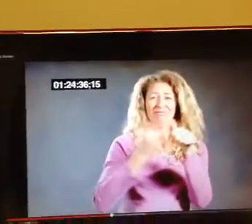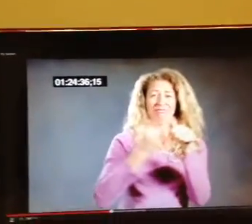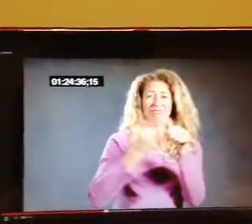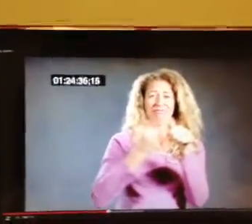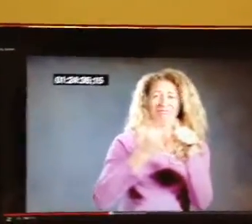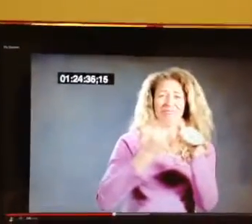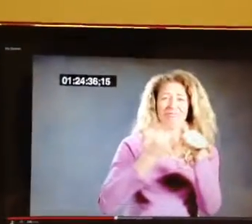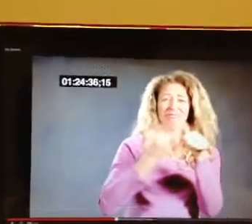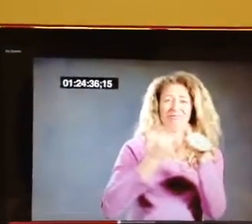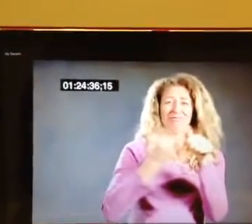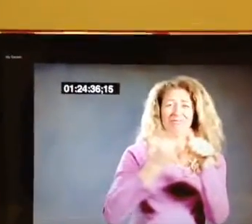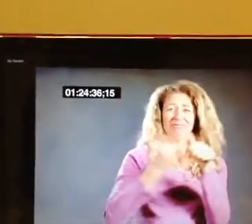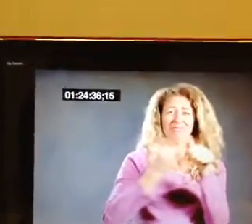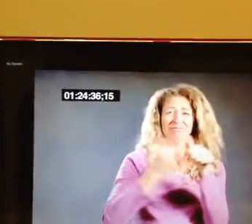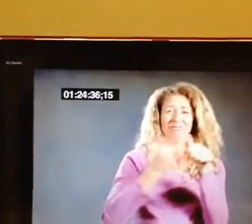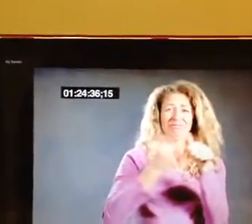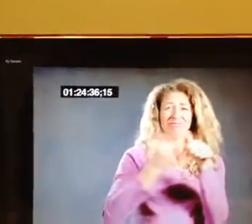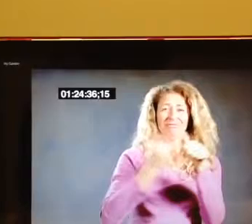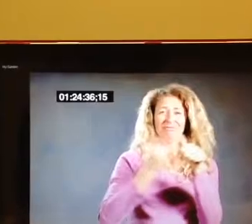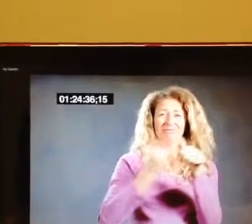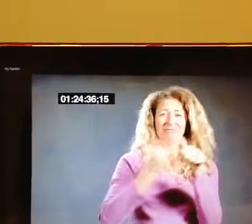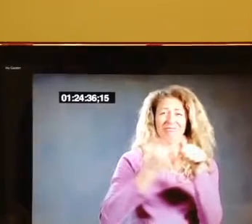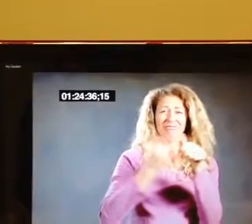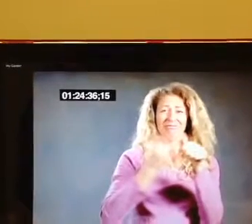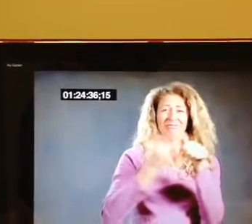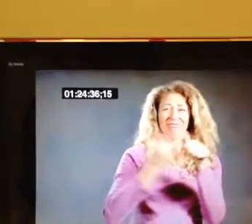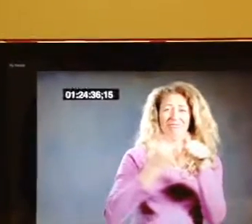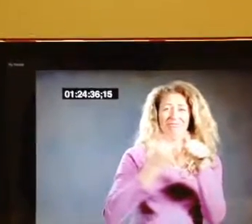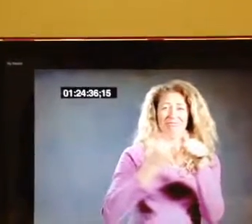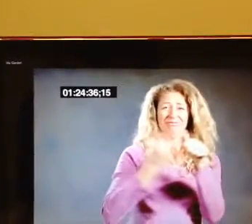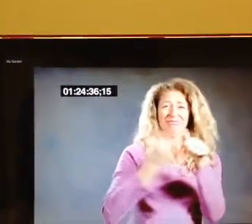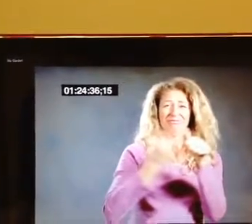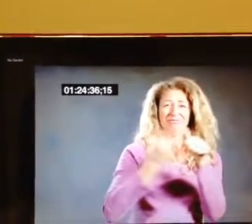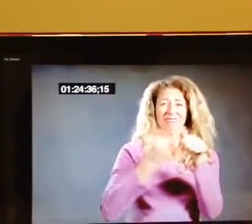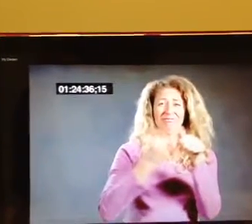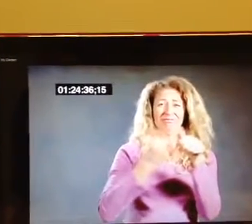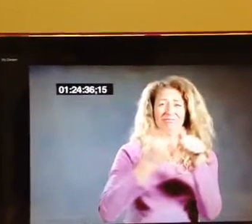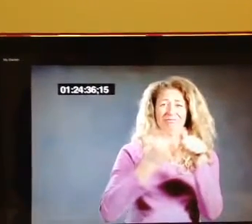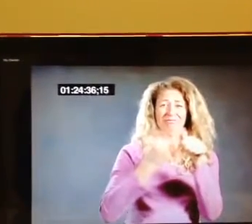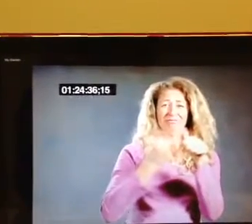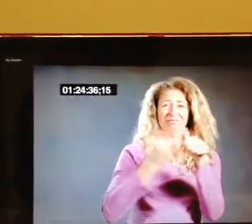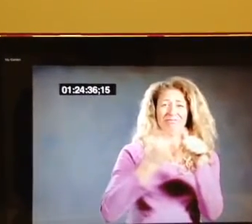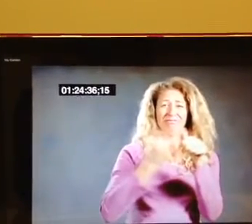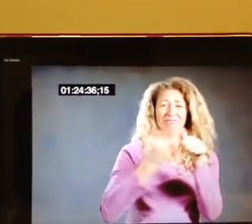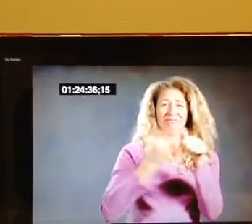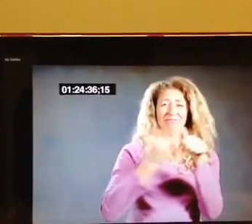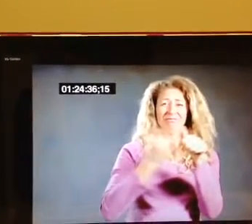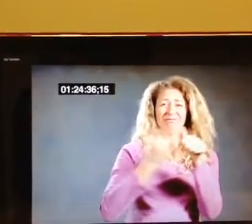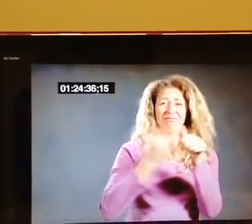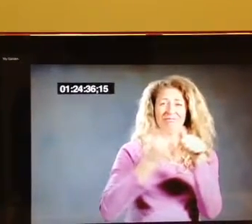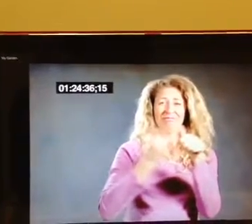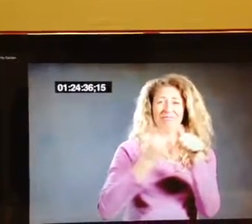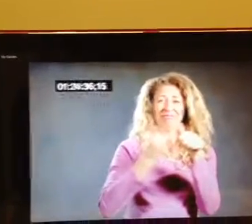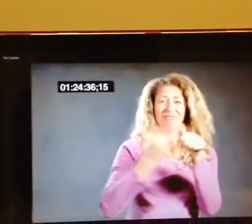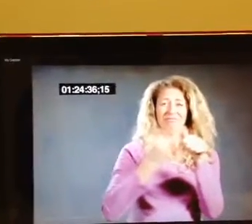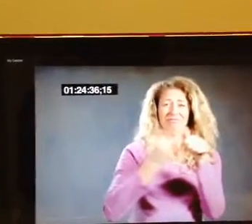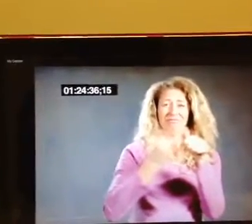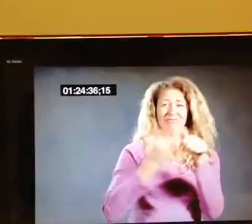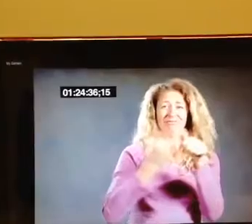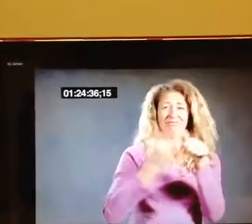So I went and I got more soil to put on top of that, and I brought it in a truck and I poured it over the other soil, and